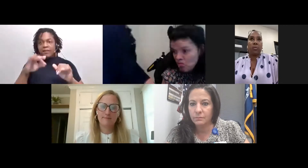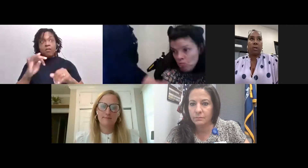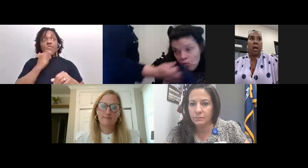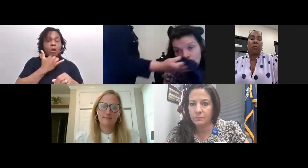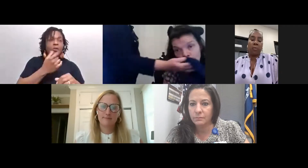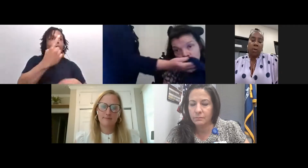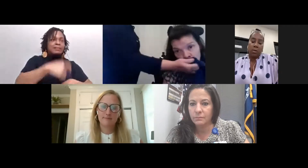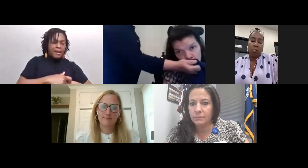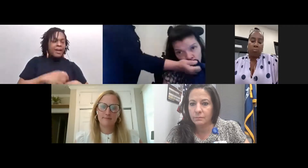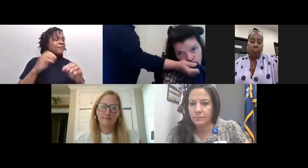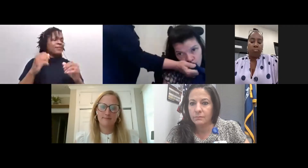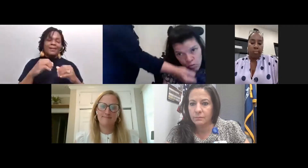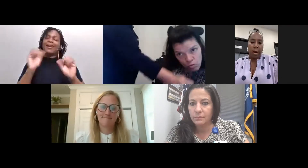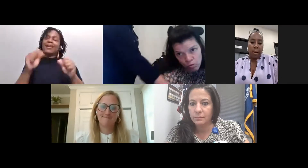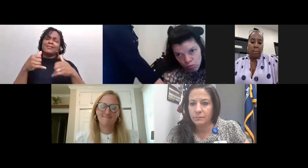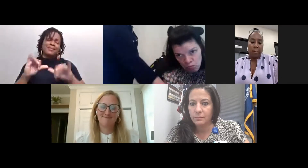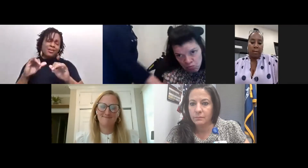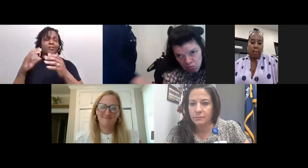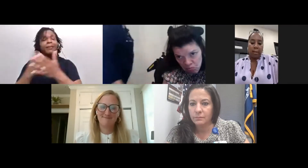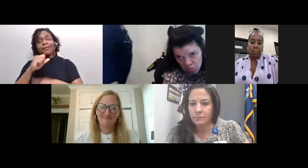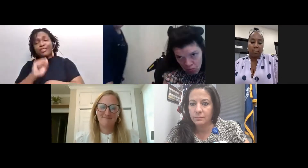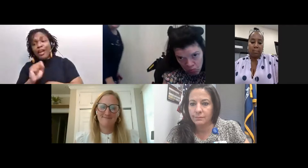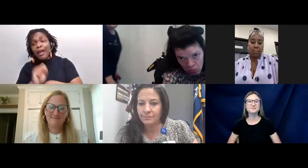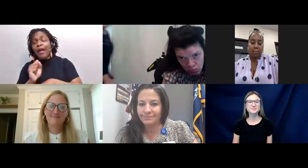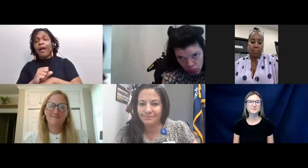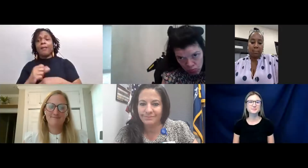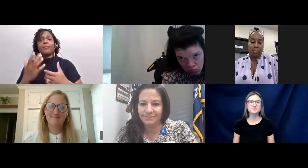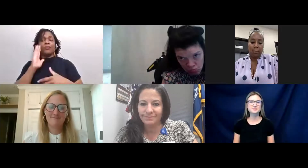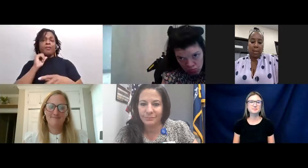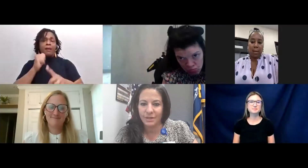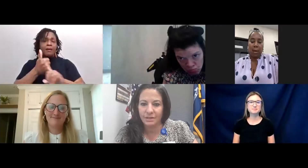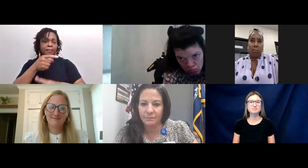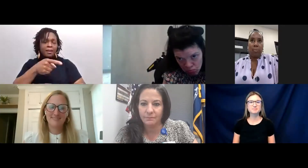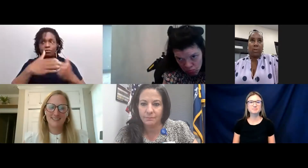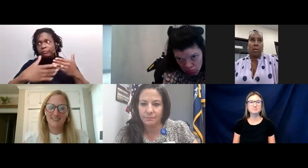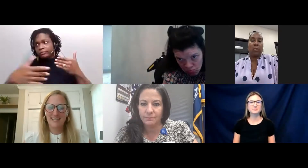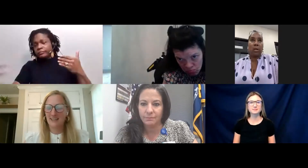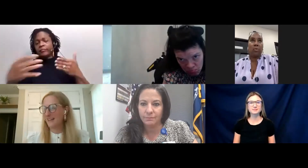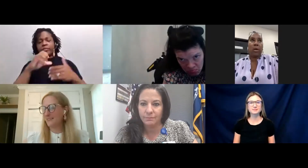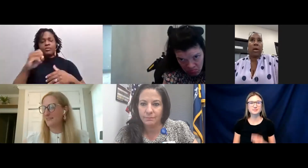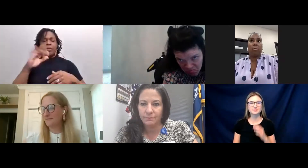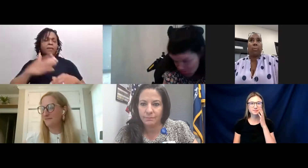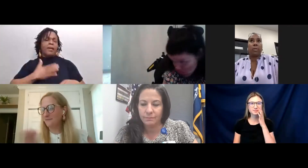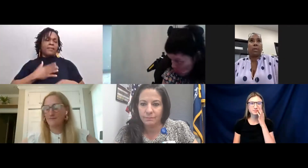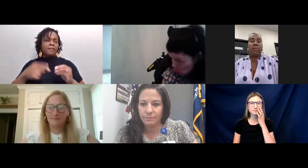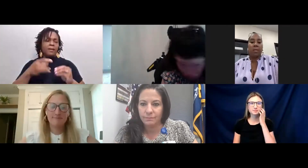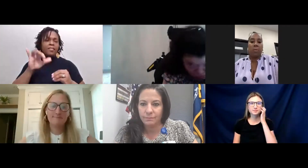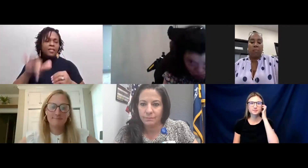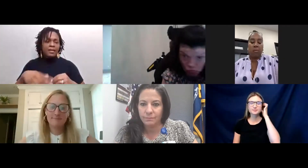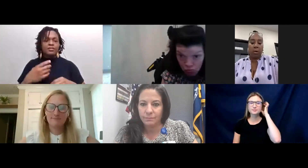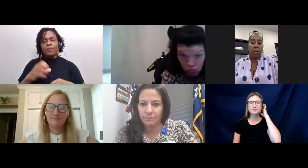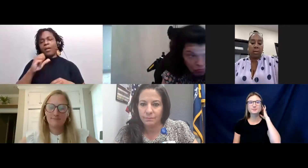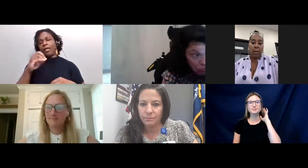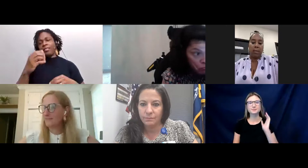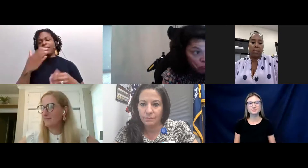rest of your life. So I'm happy about that. And thank Representative Glover and Seabaugh